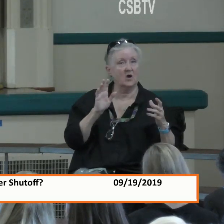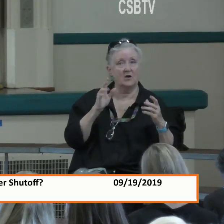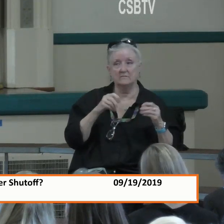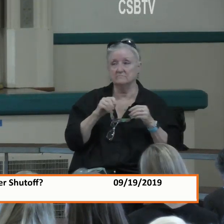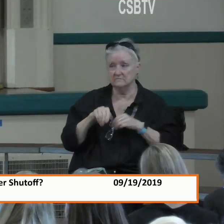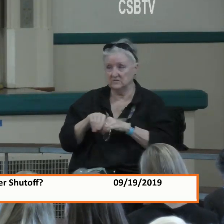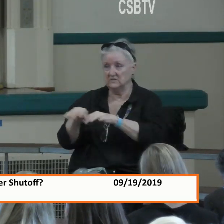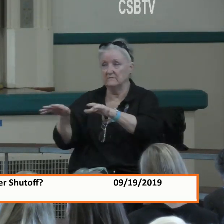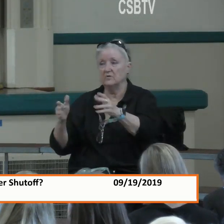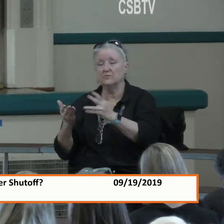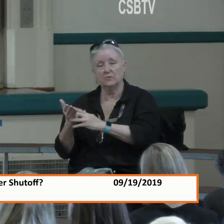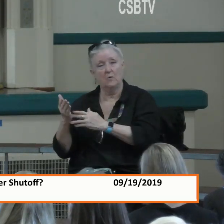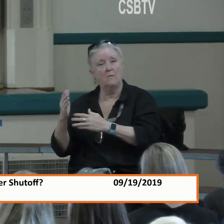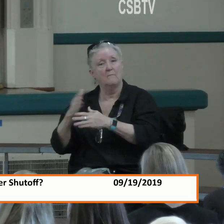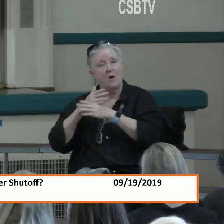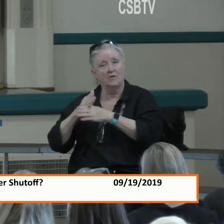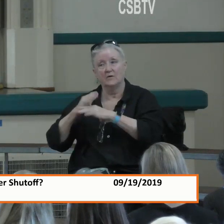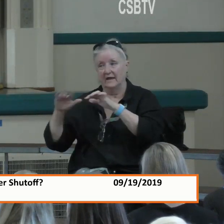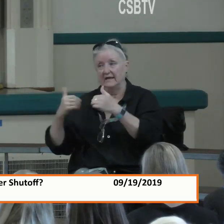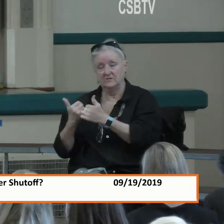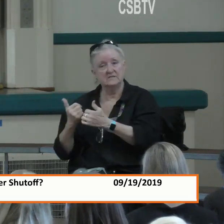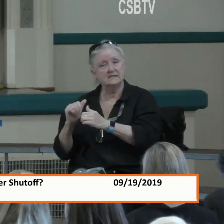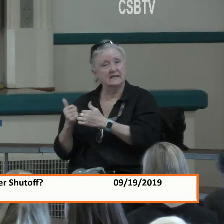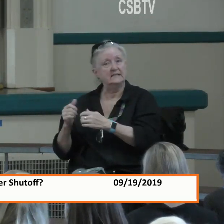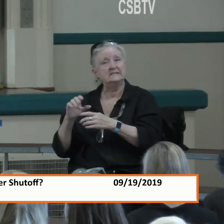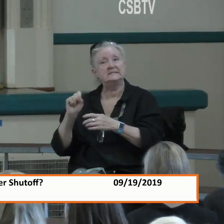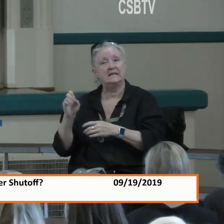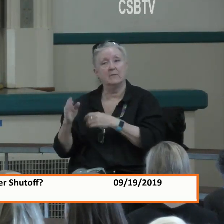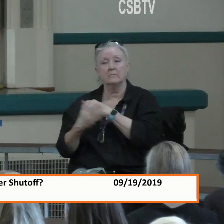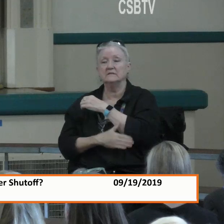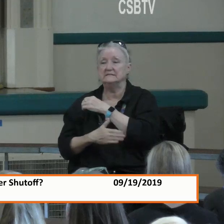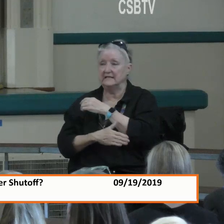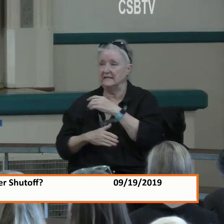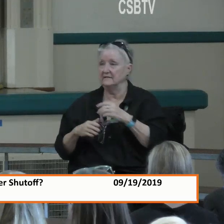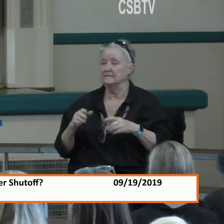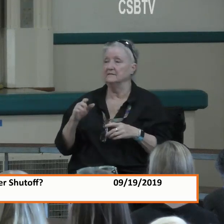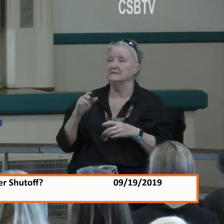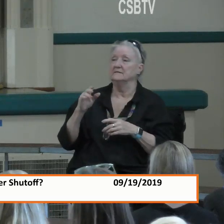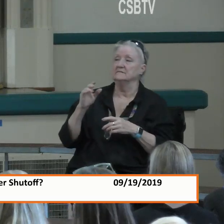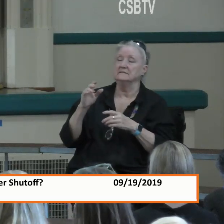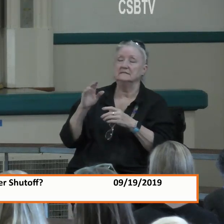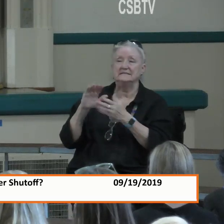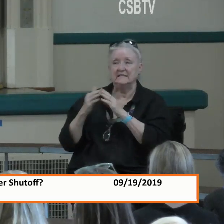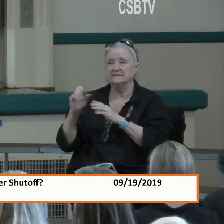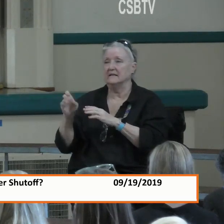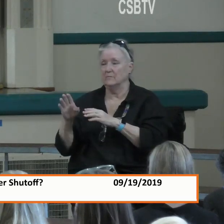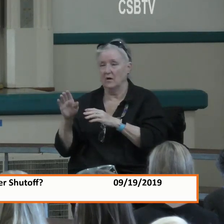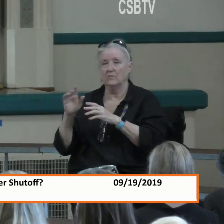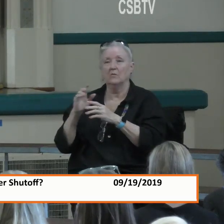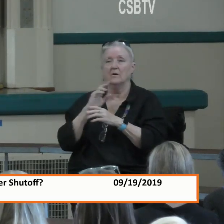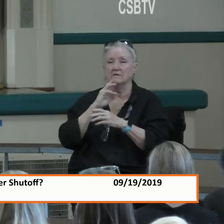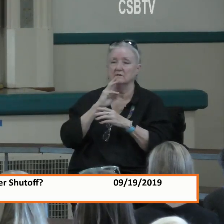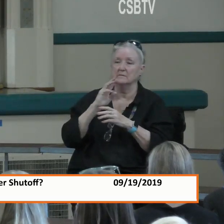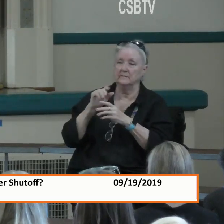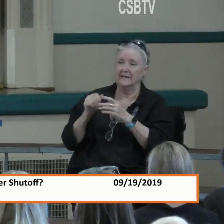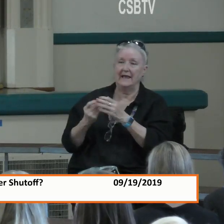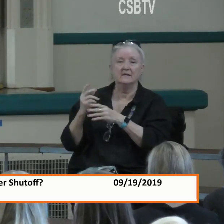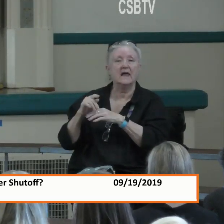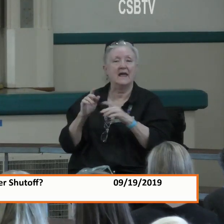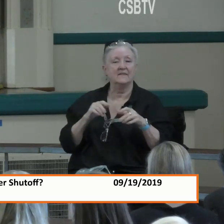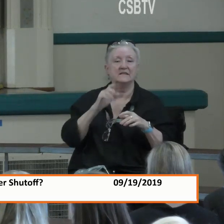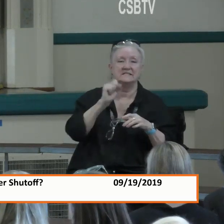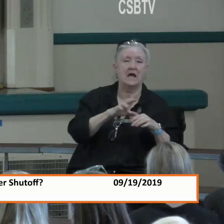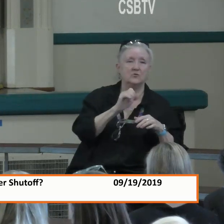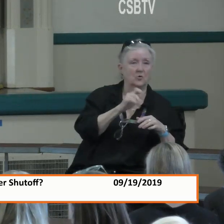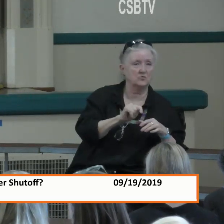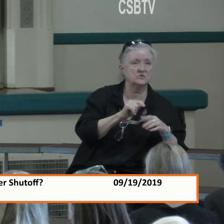such as the City of Santa Barbara's Cater Water Treatment Plant and the Bureau of Reclamation's South Coast Conduit. These